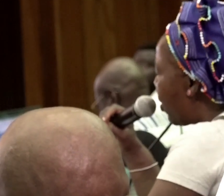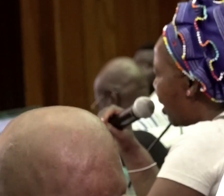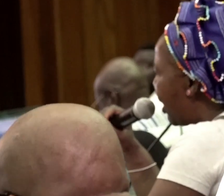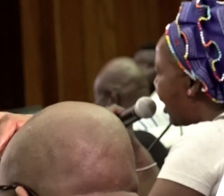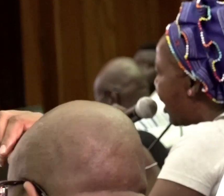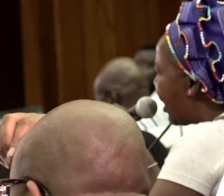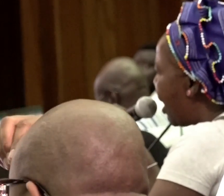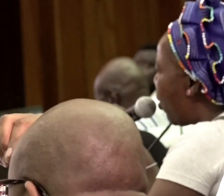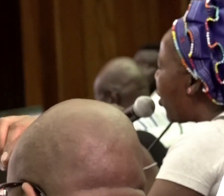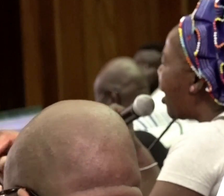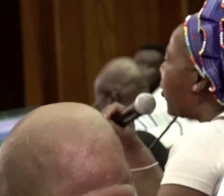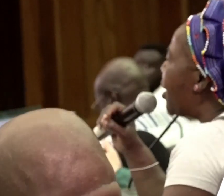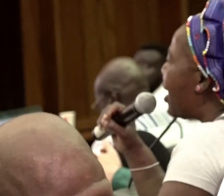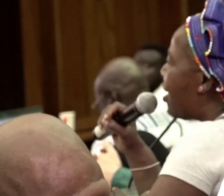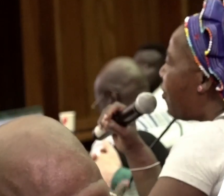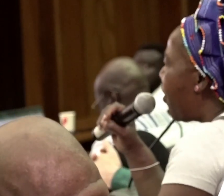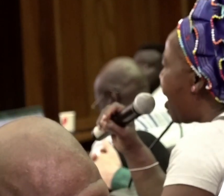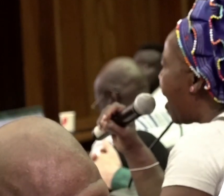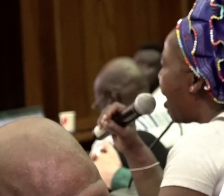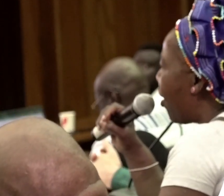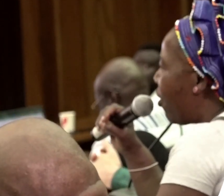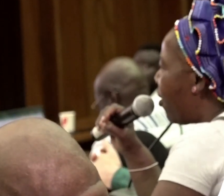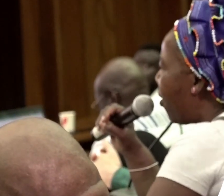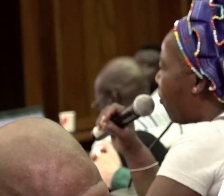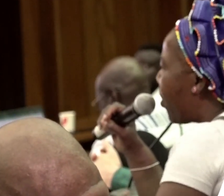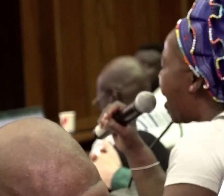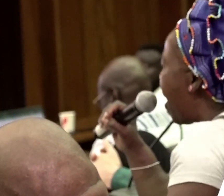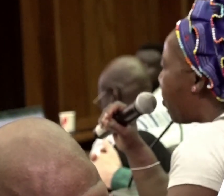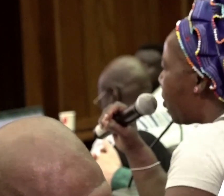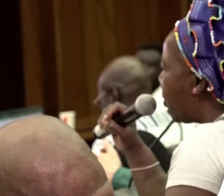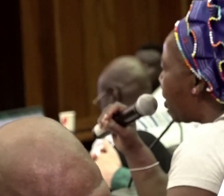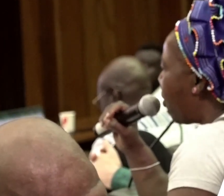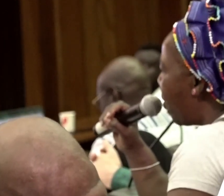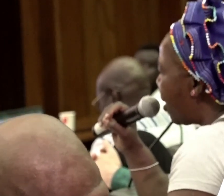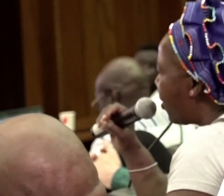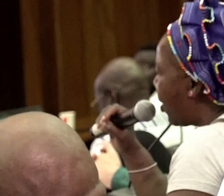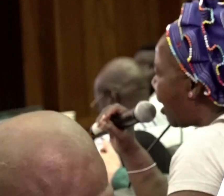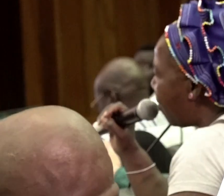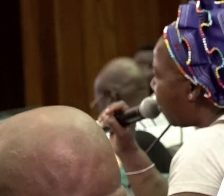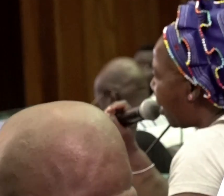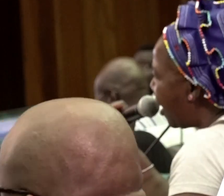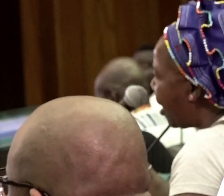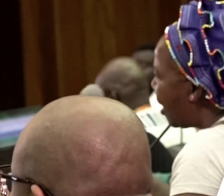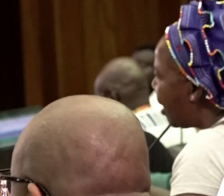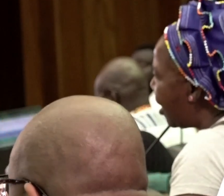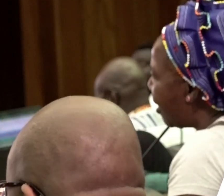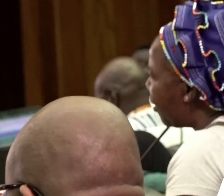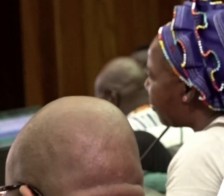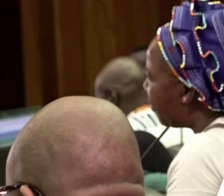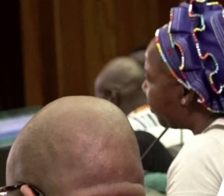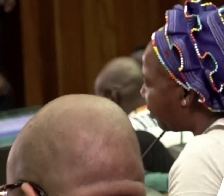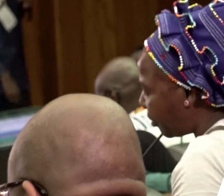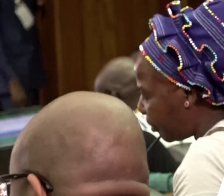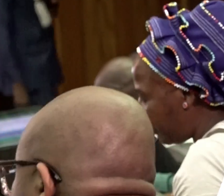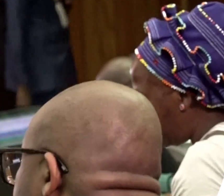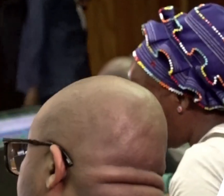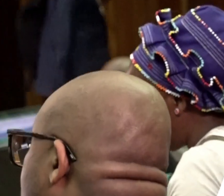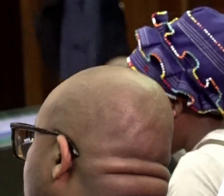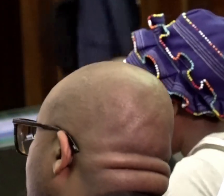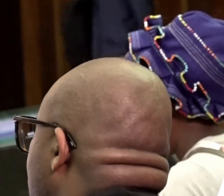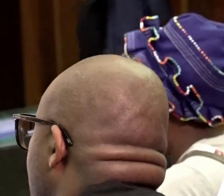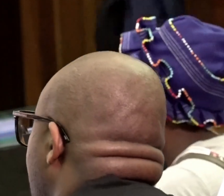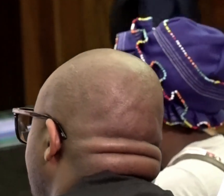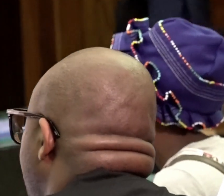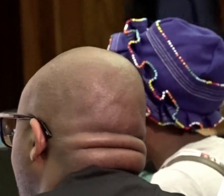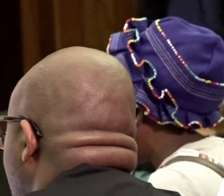informed choices without any fear of being abused or whatsoever? Yes, thank